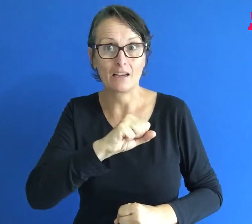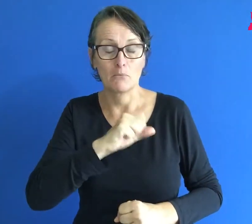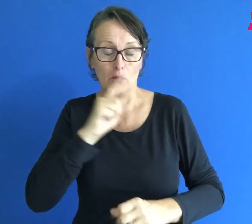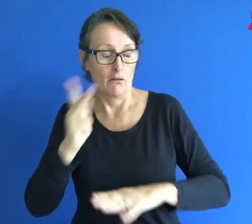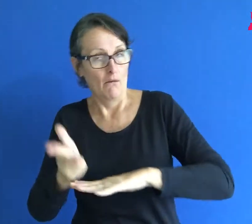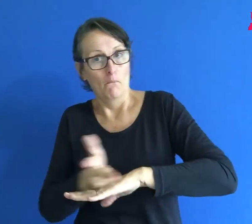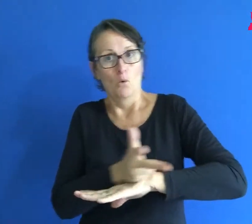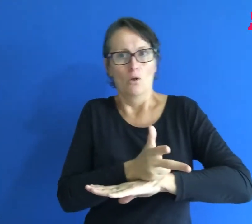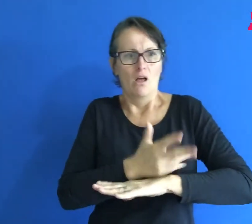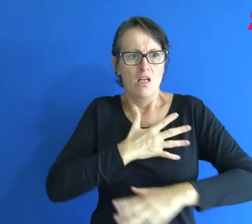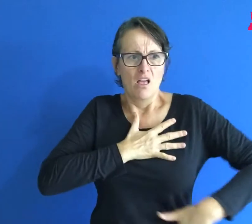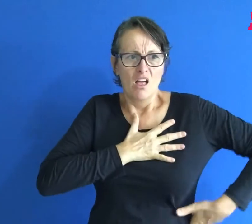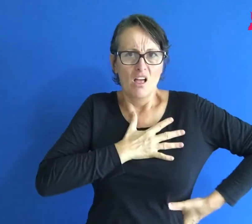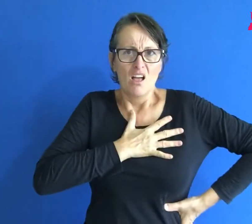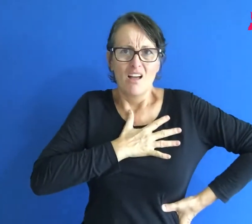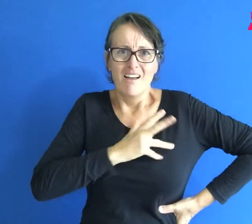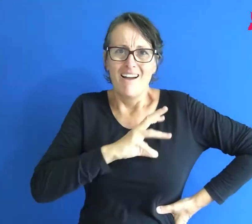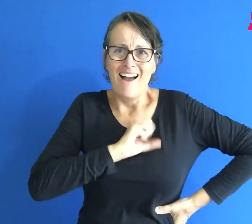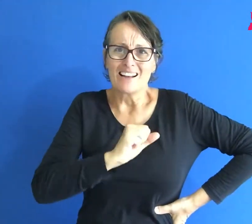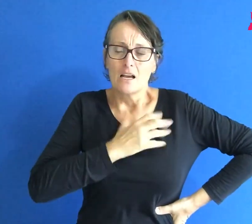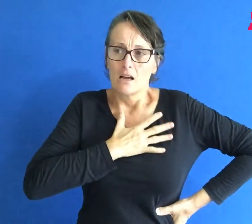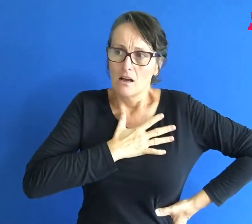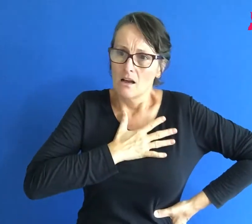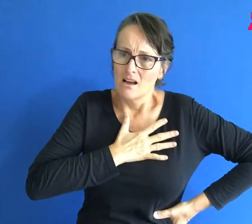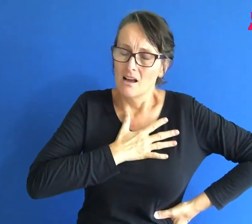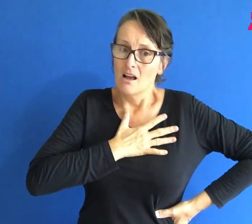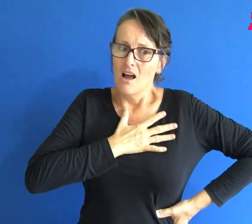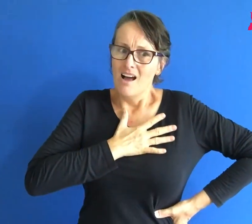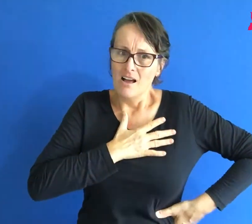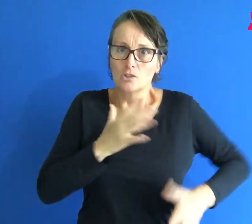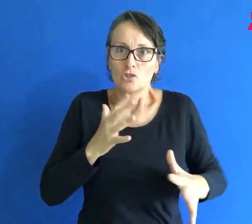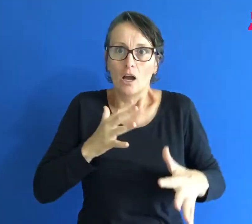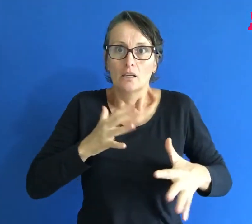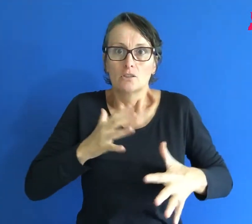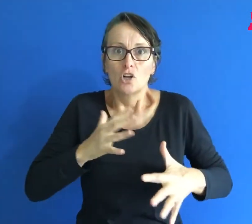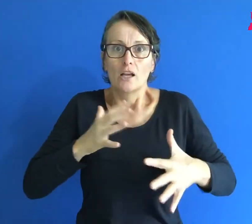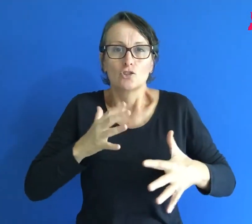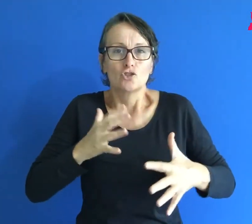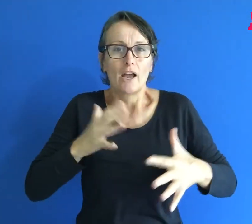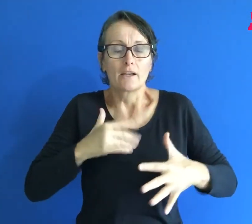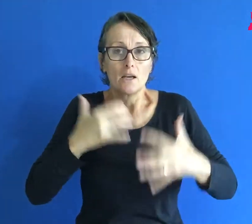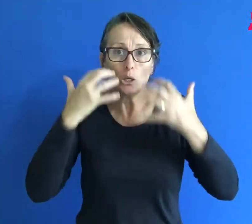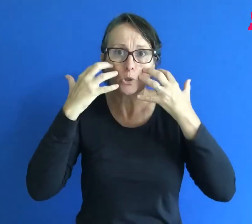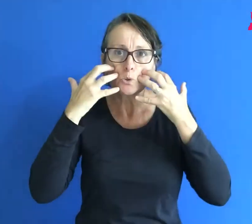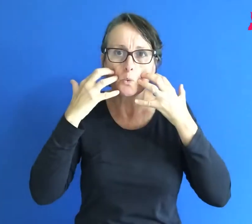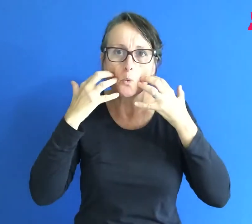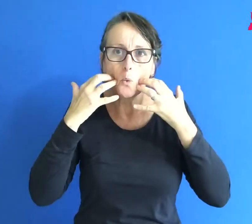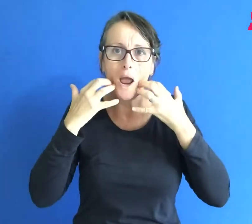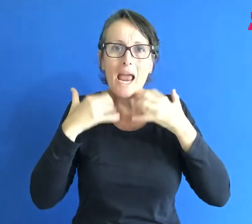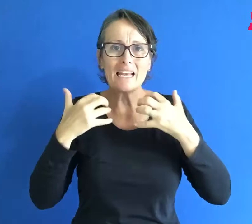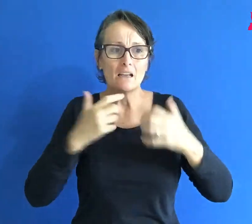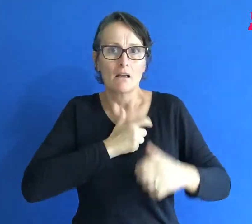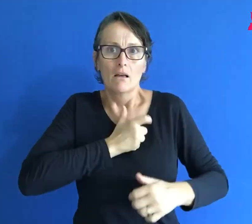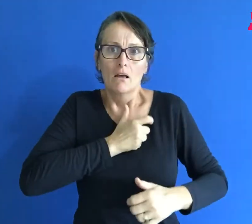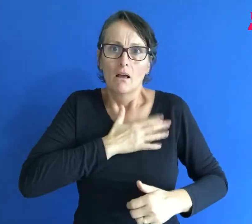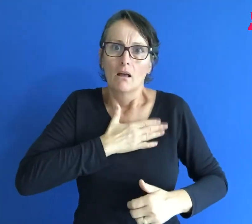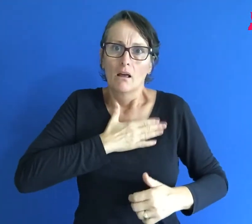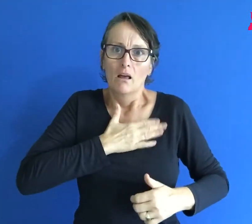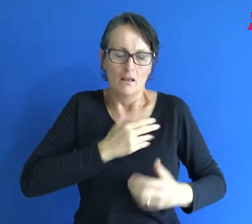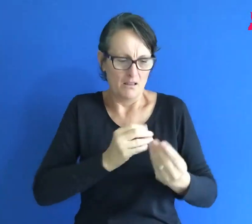road, and absolute freaking out, shaking, sweating, heart racing, tingling.